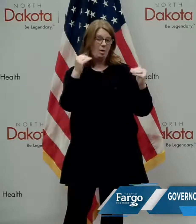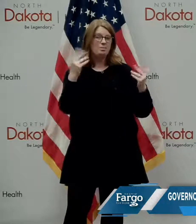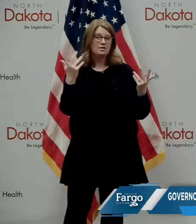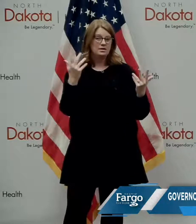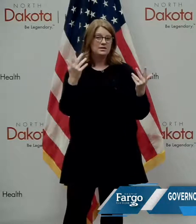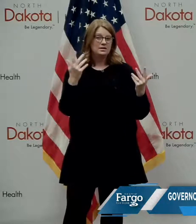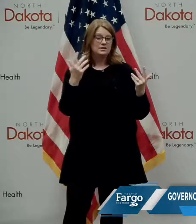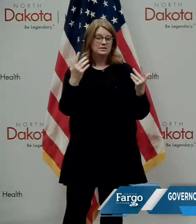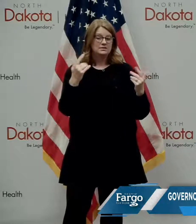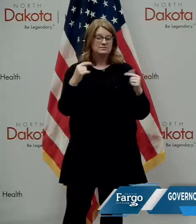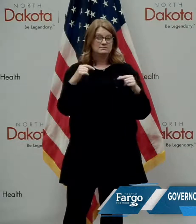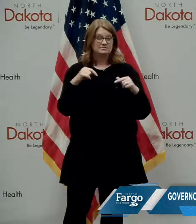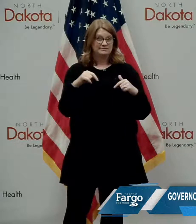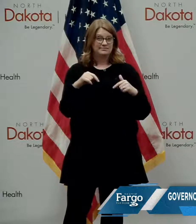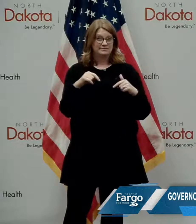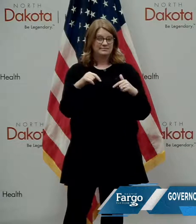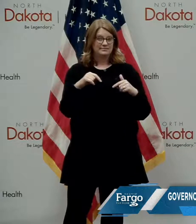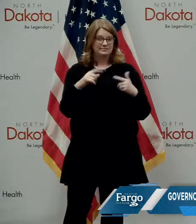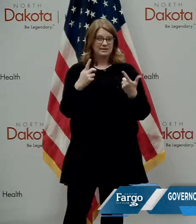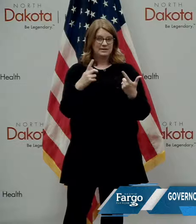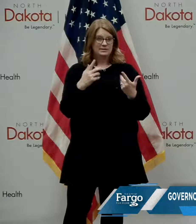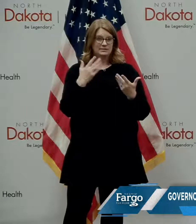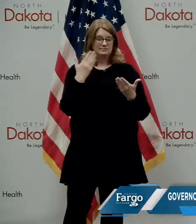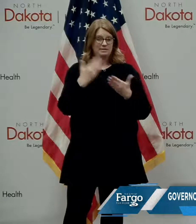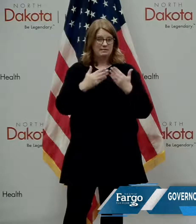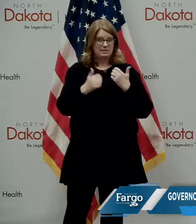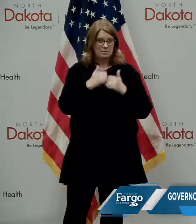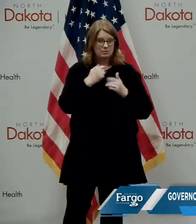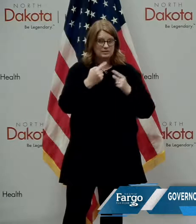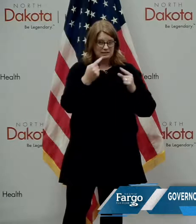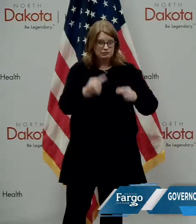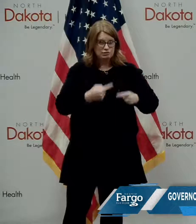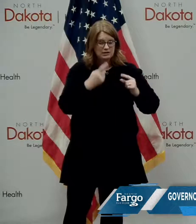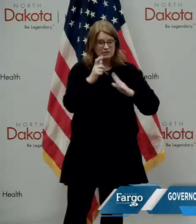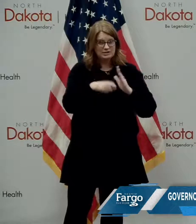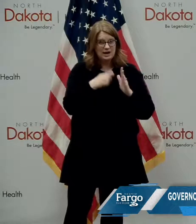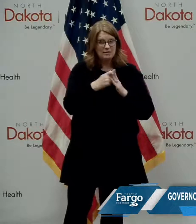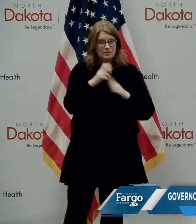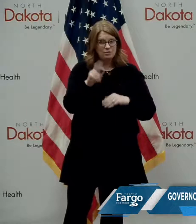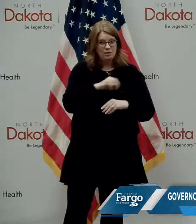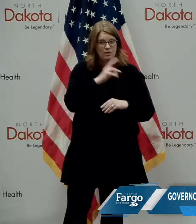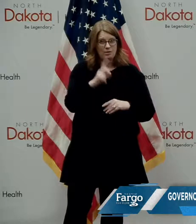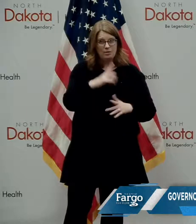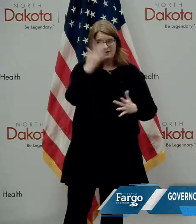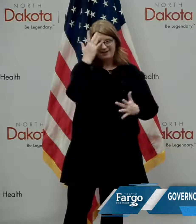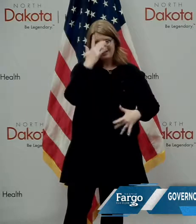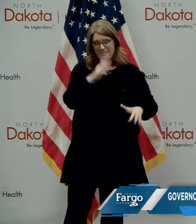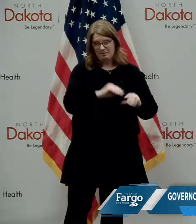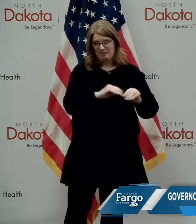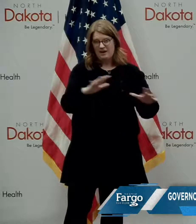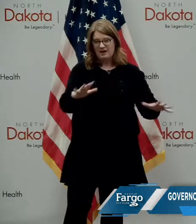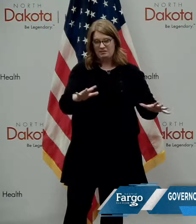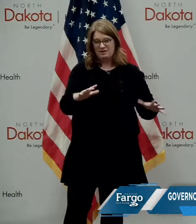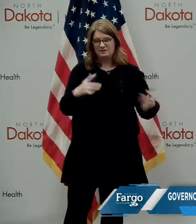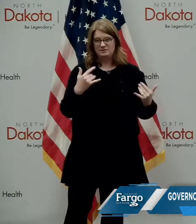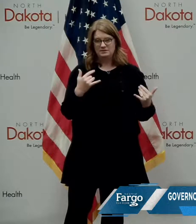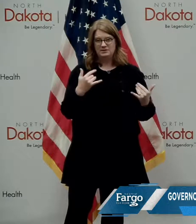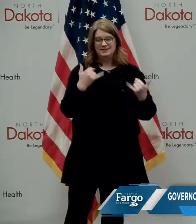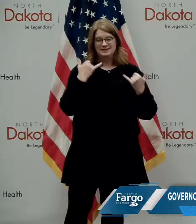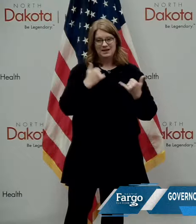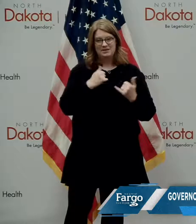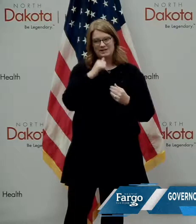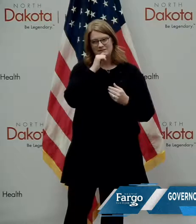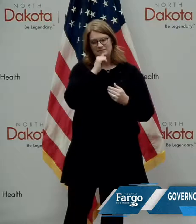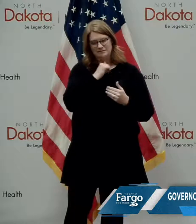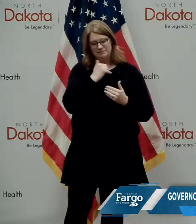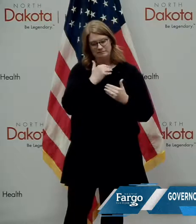back as the darkest hour and maybe the most challenging time for North Dakota in the pandemic, that in this point of us going through this low point,